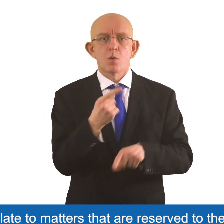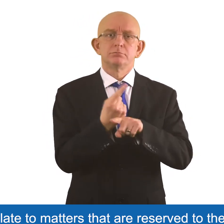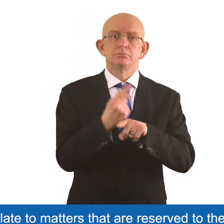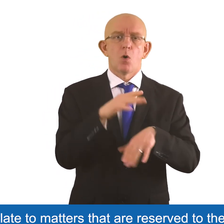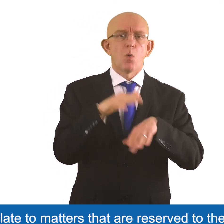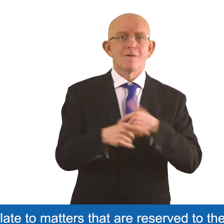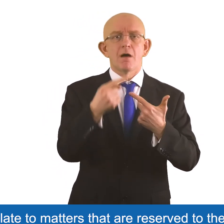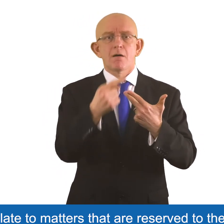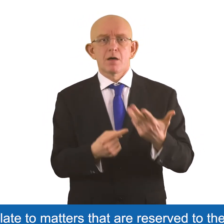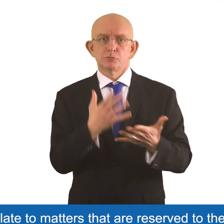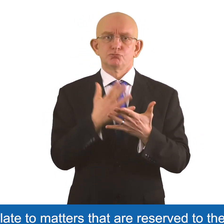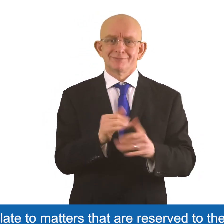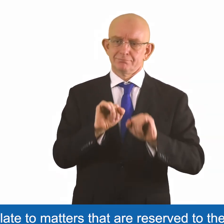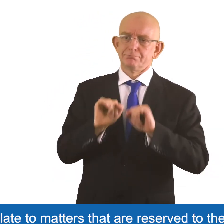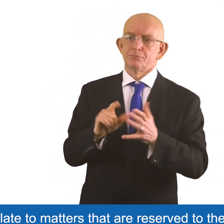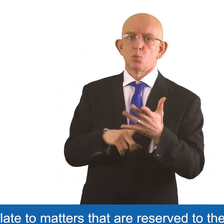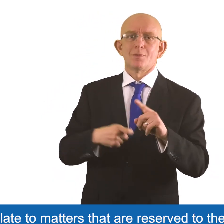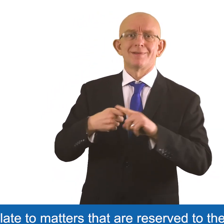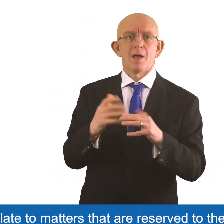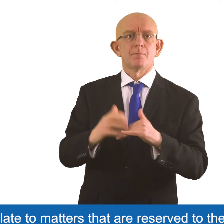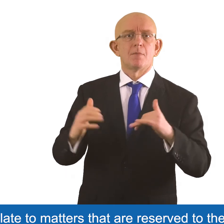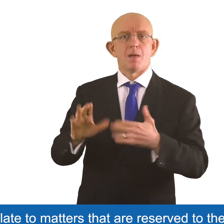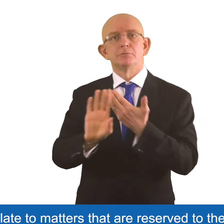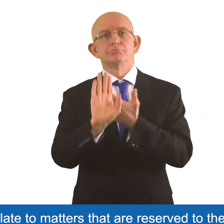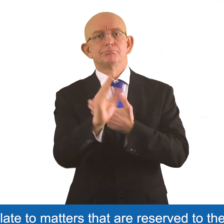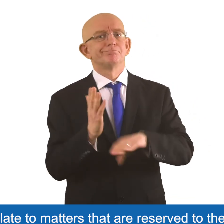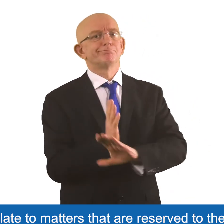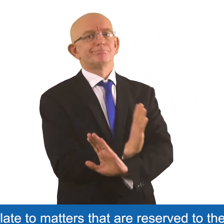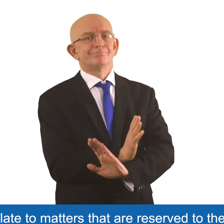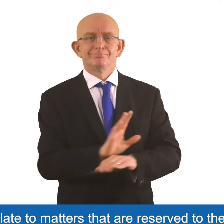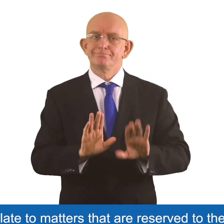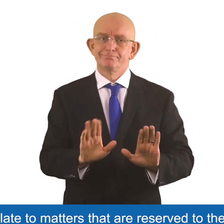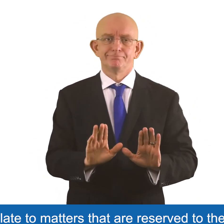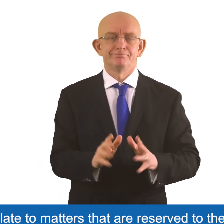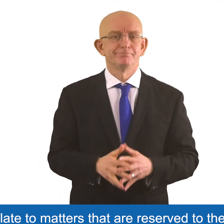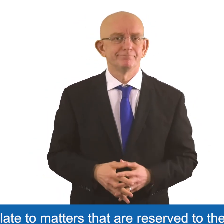and does not relate to matters that are reserved to the UK Parliament.